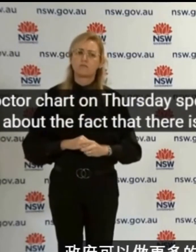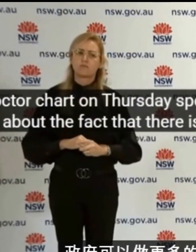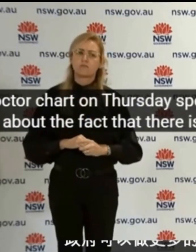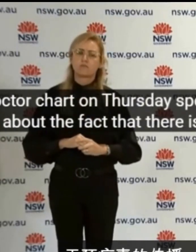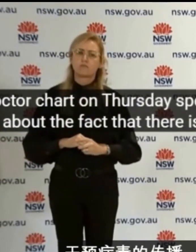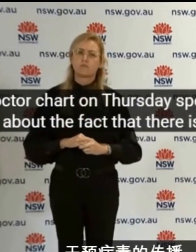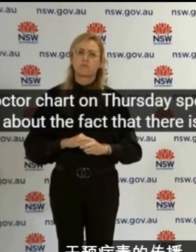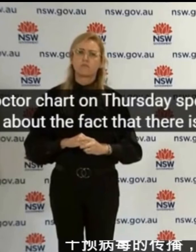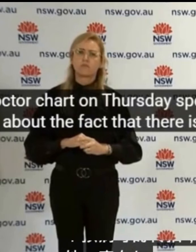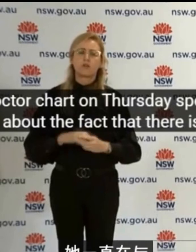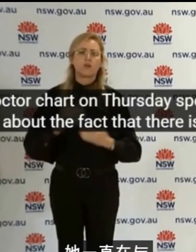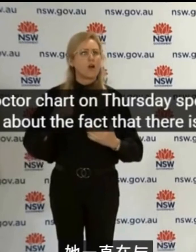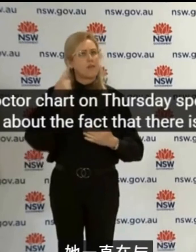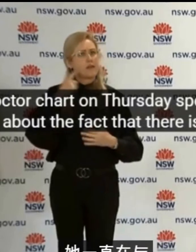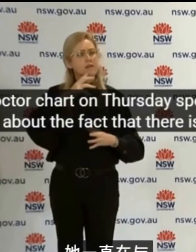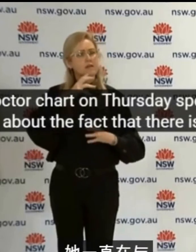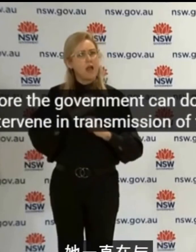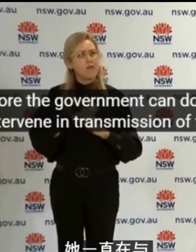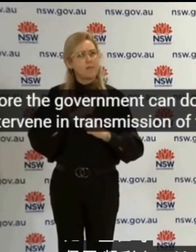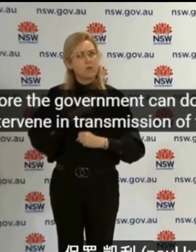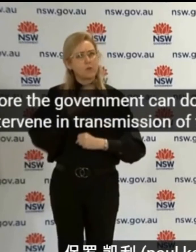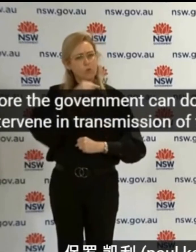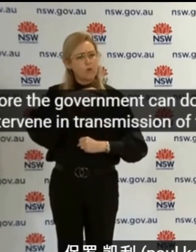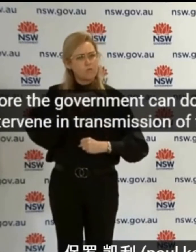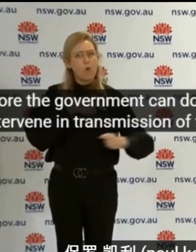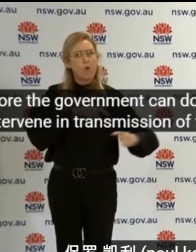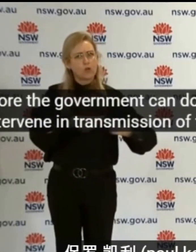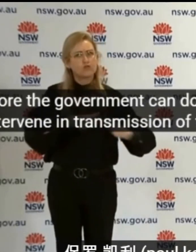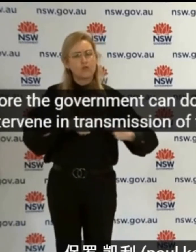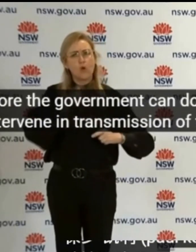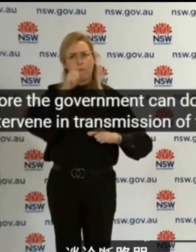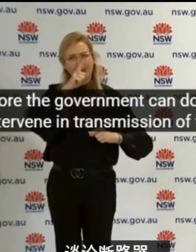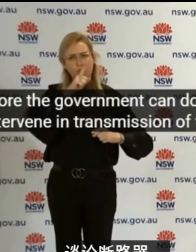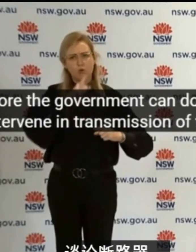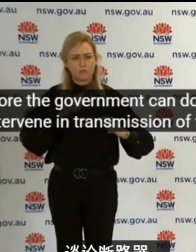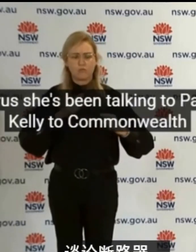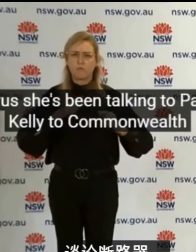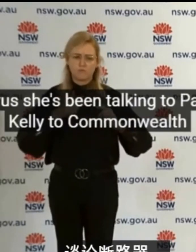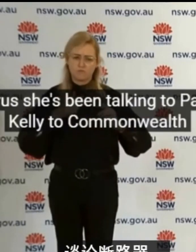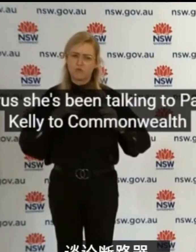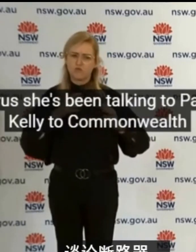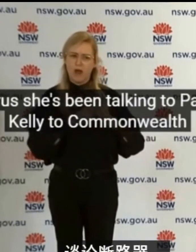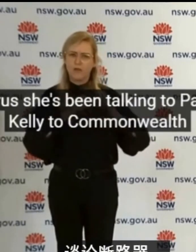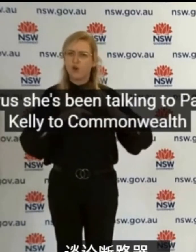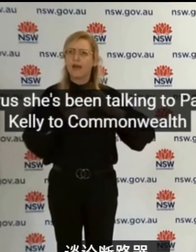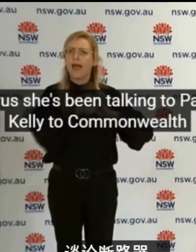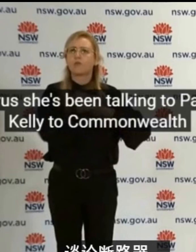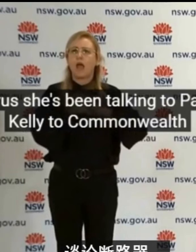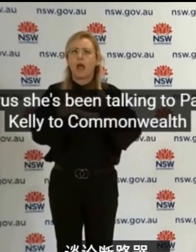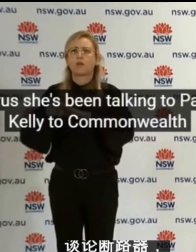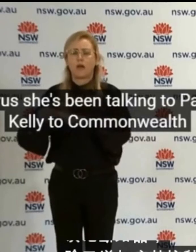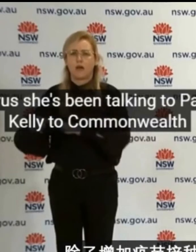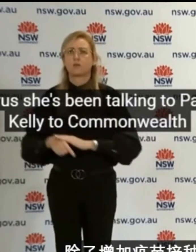of the virus. She's been talking to Paul Kelly, her Commonwealth counterpart, about a circuit breaker. Apart from increasing vaccination